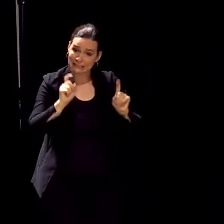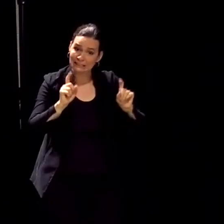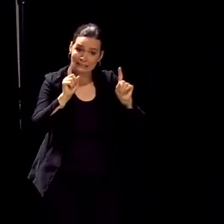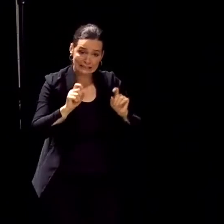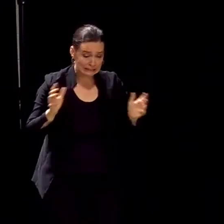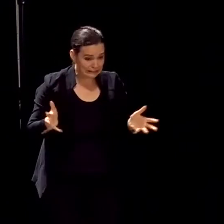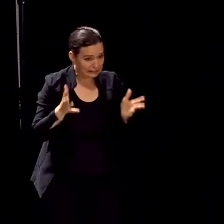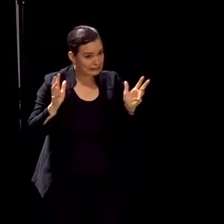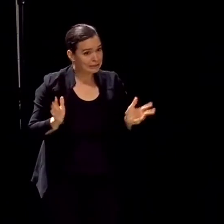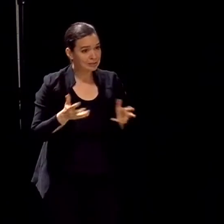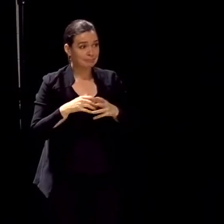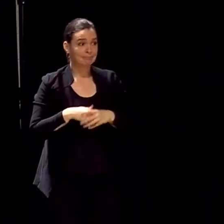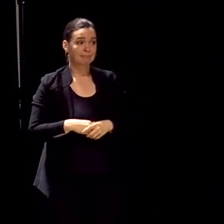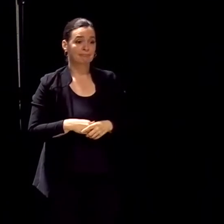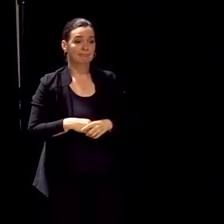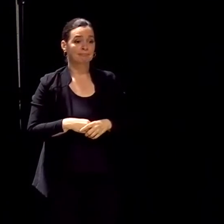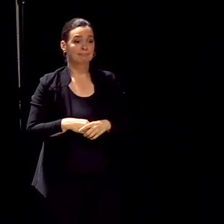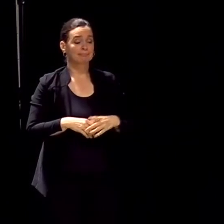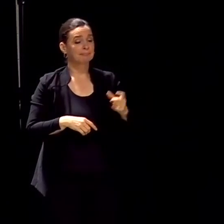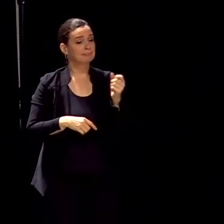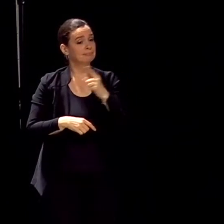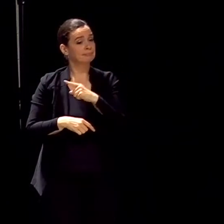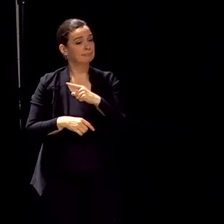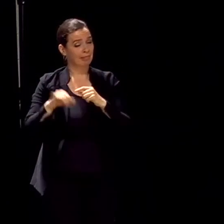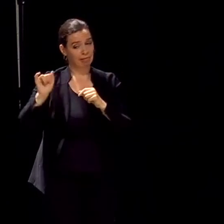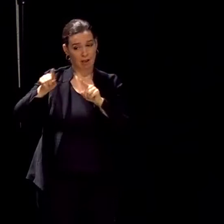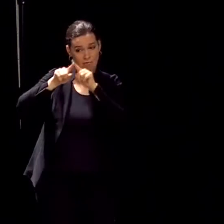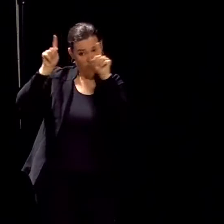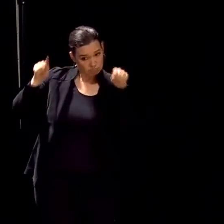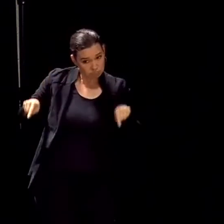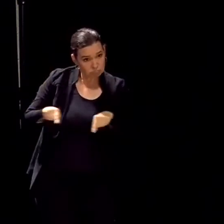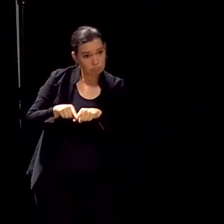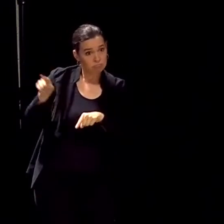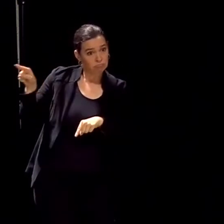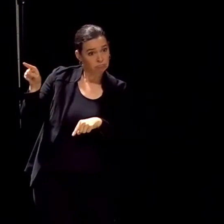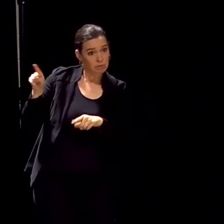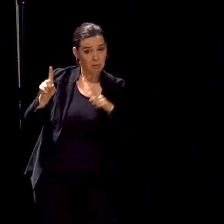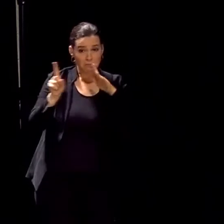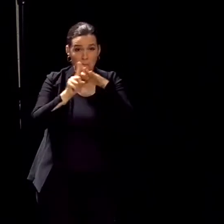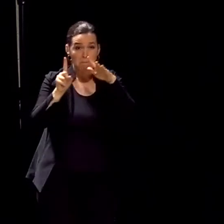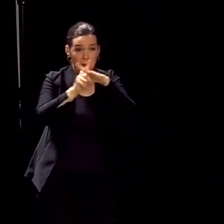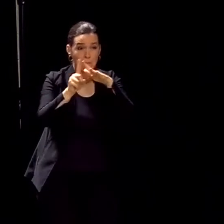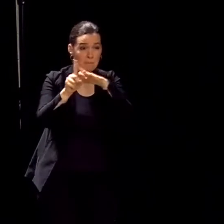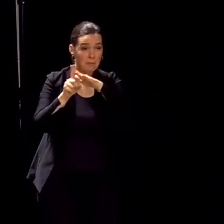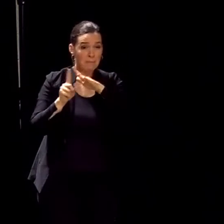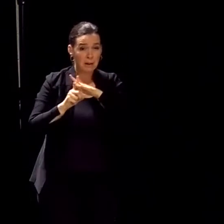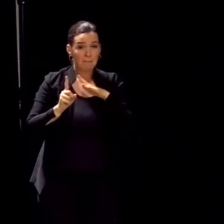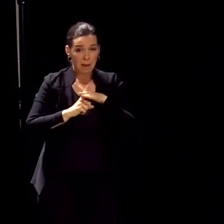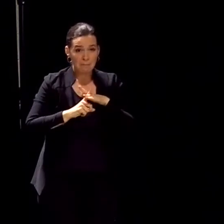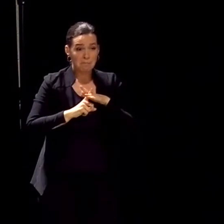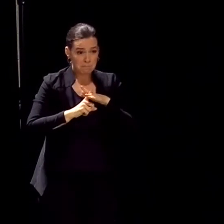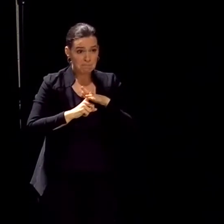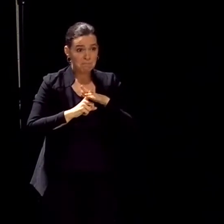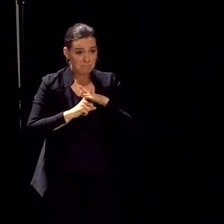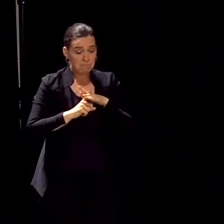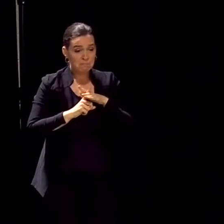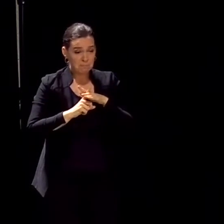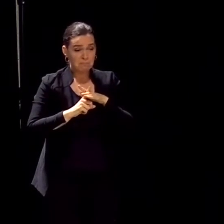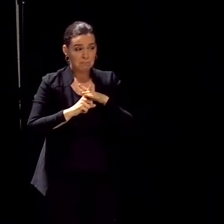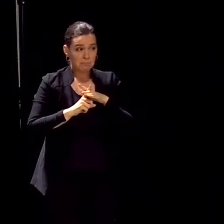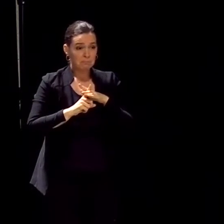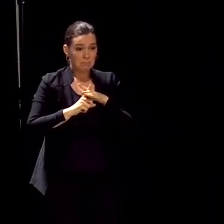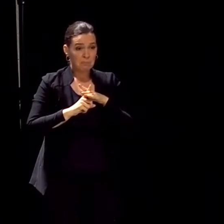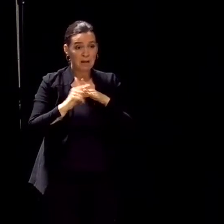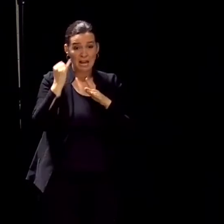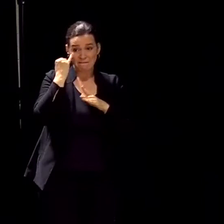map, if this had been 3 months ago, I expect you might have said many of those were